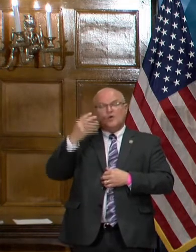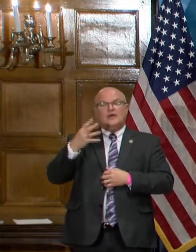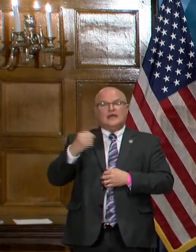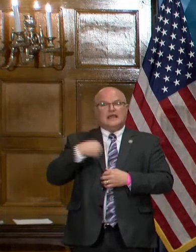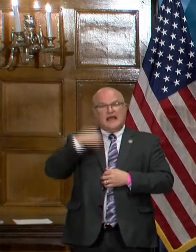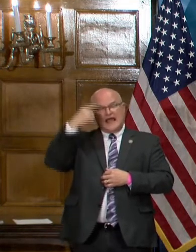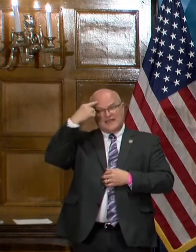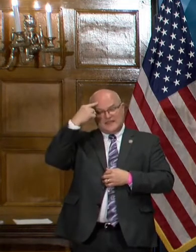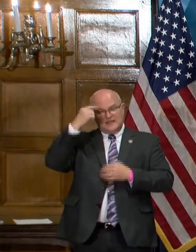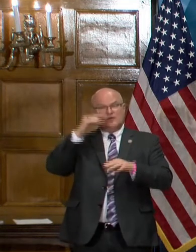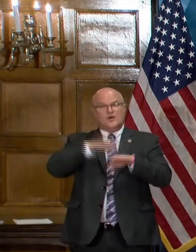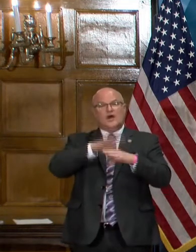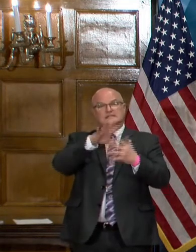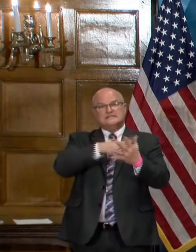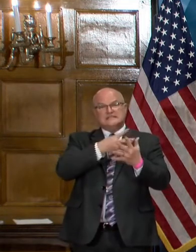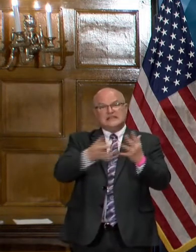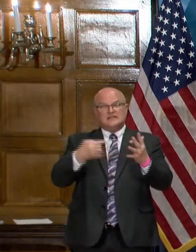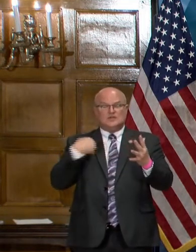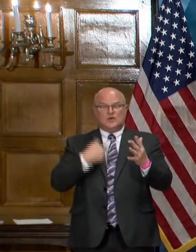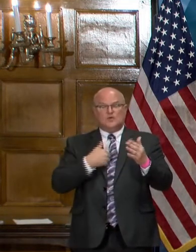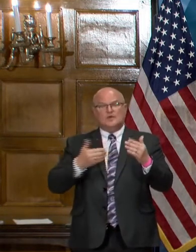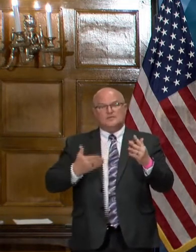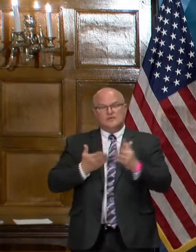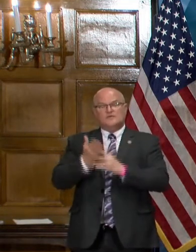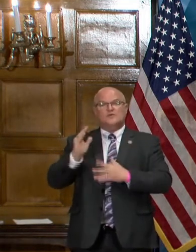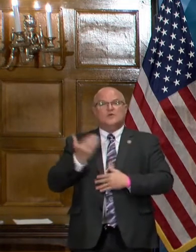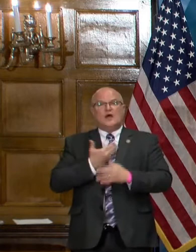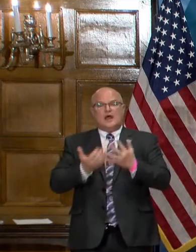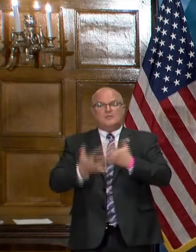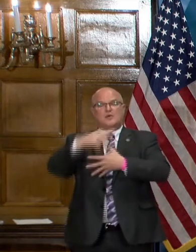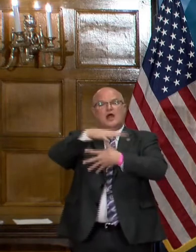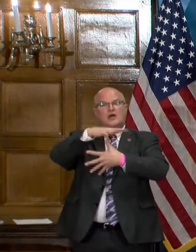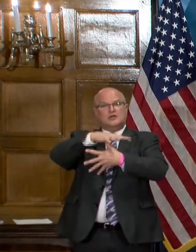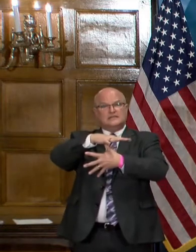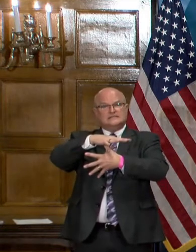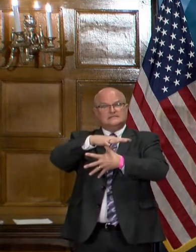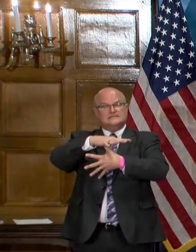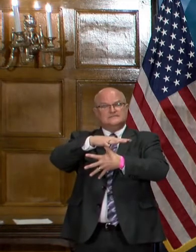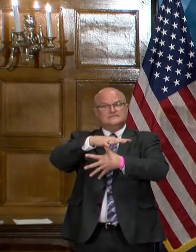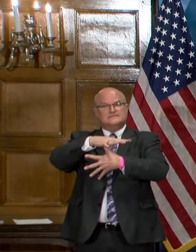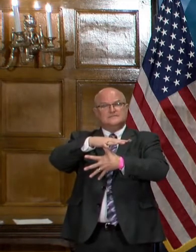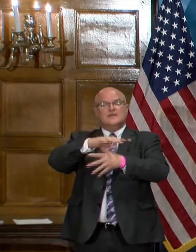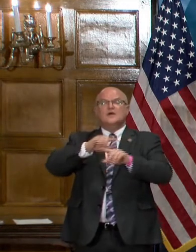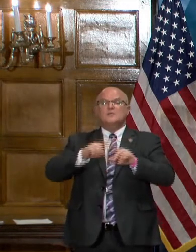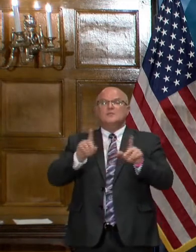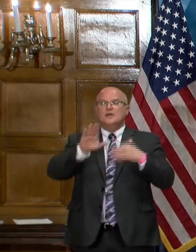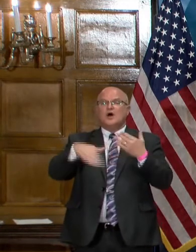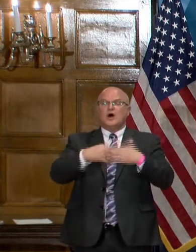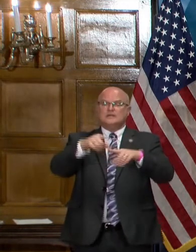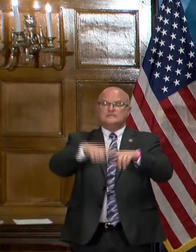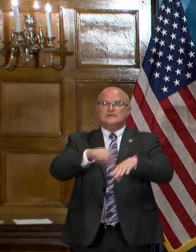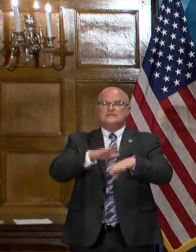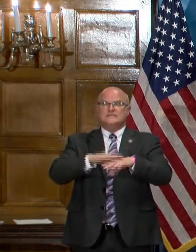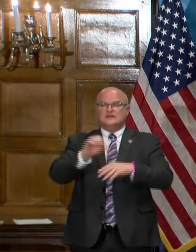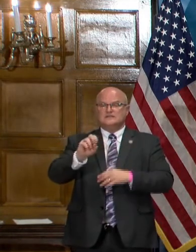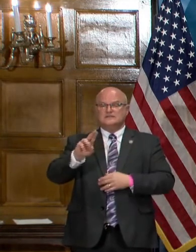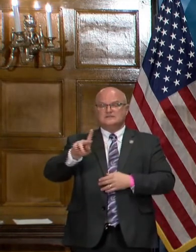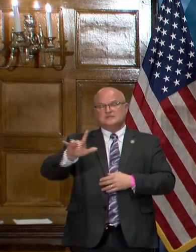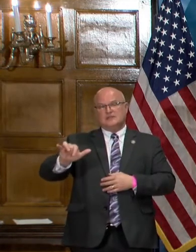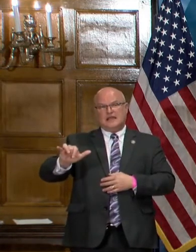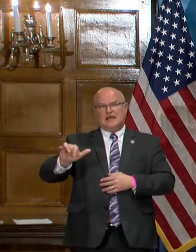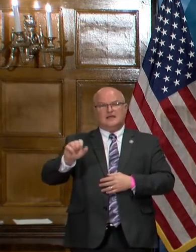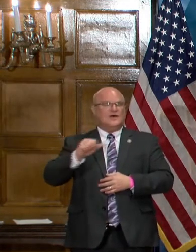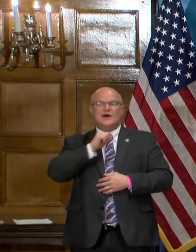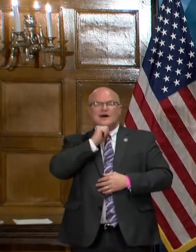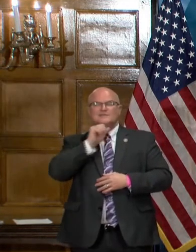I think we're on schedule as we move through our priorities, but it all depends upon the supply. And so